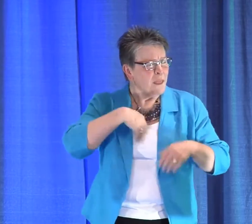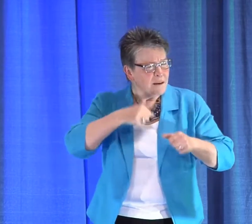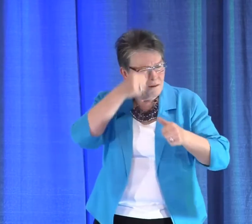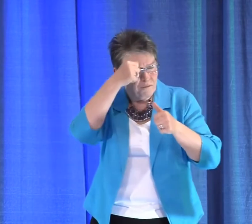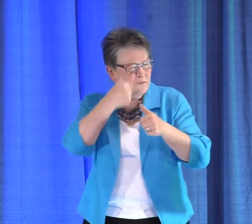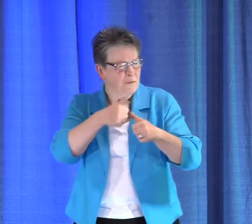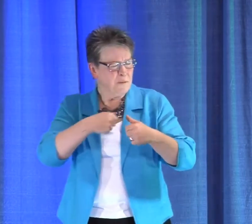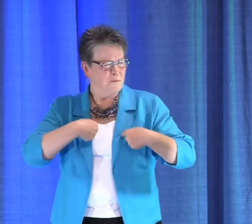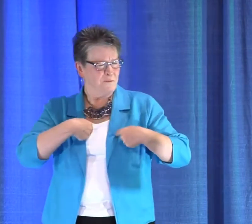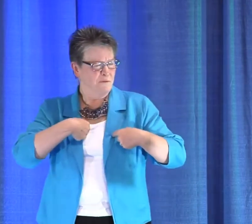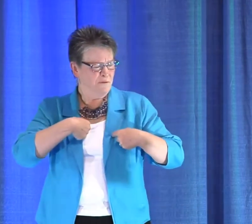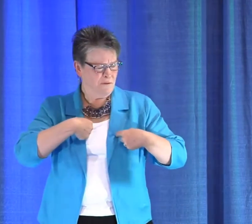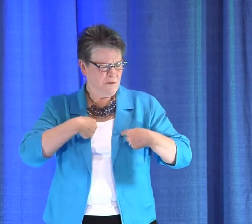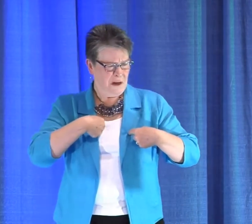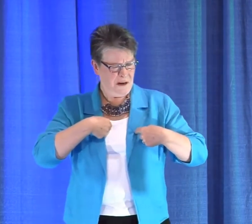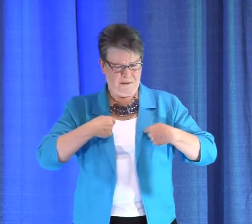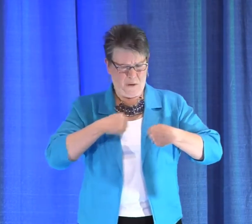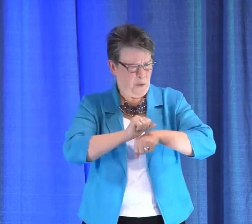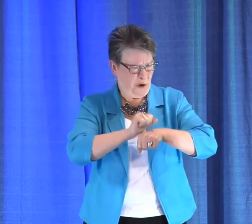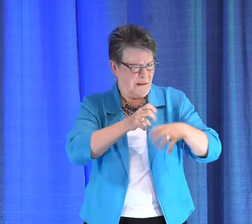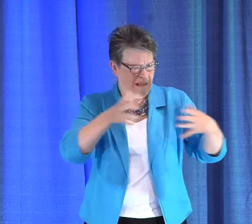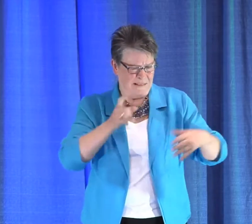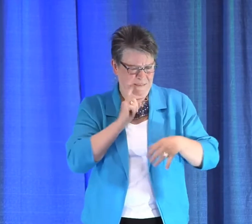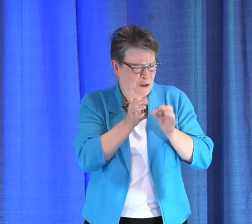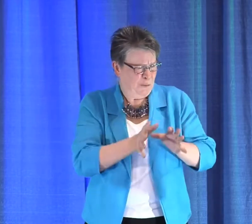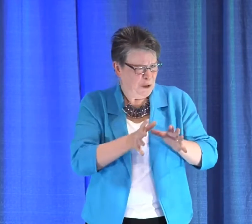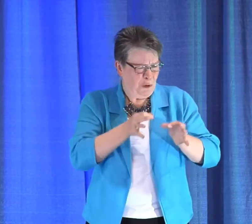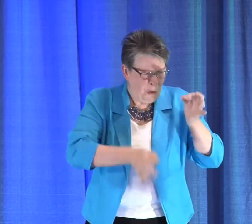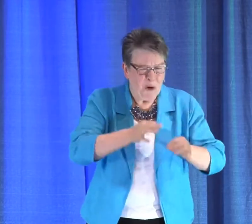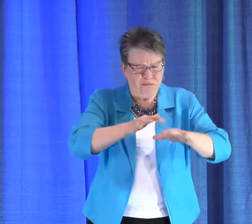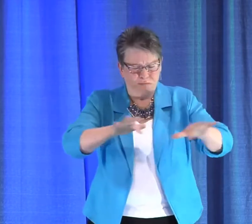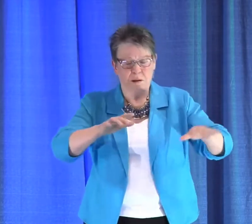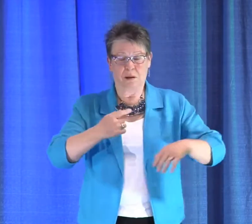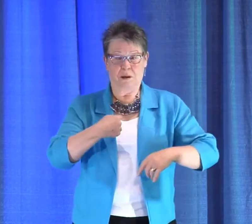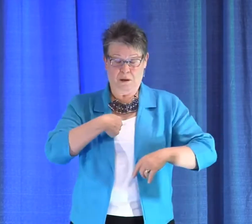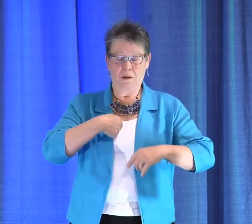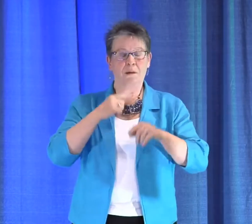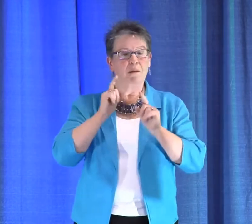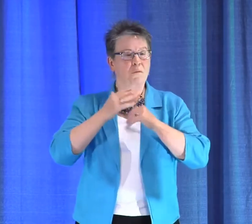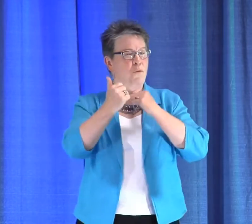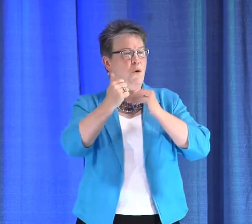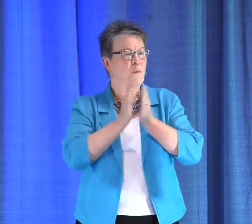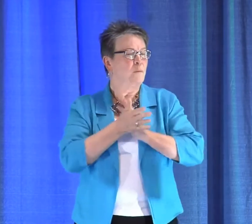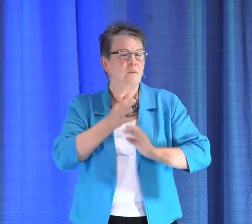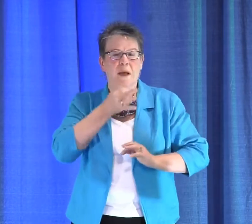It's working together is important in all fields. I work with a lot of that importance in